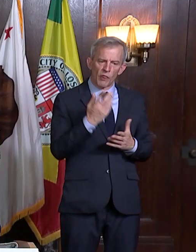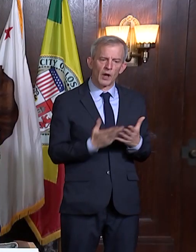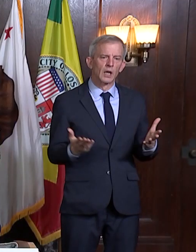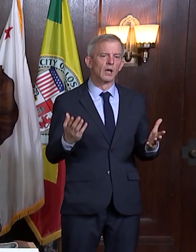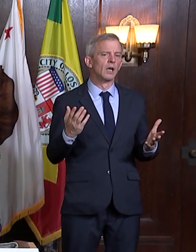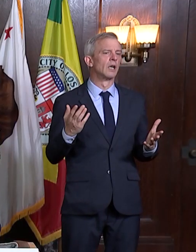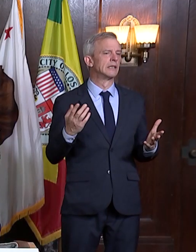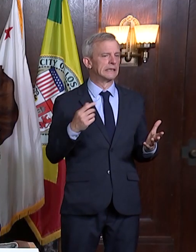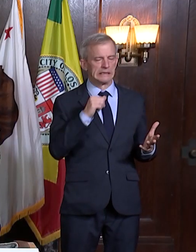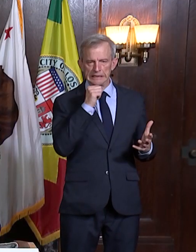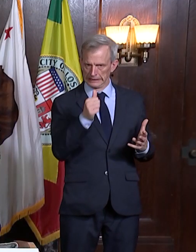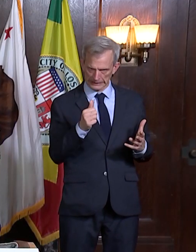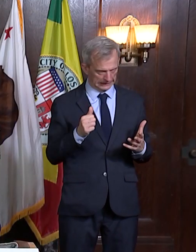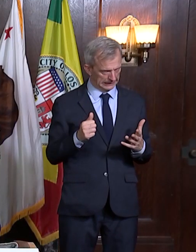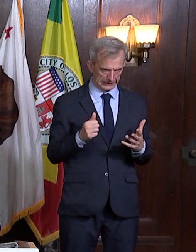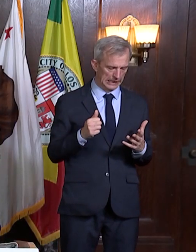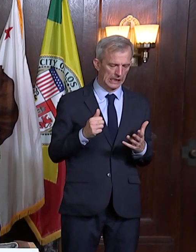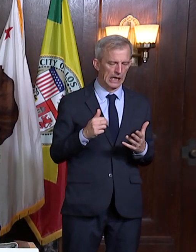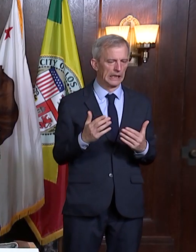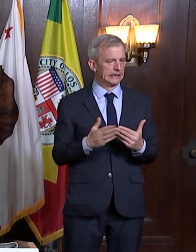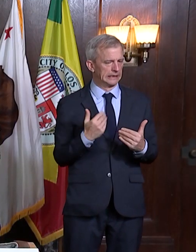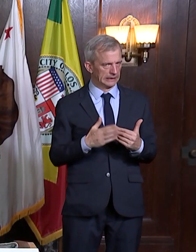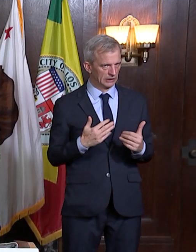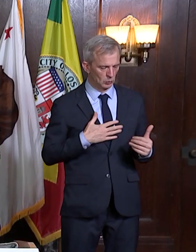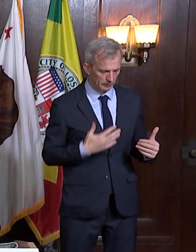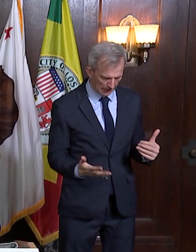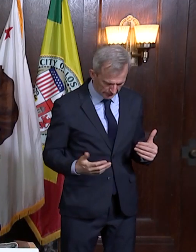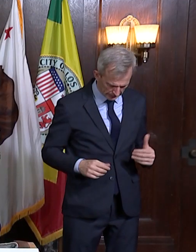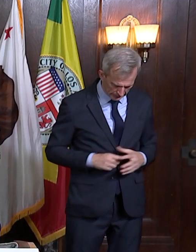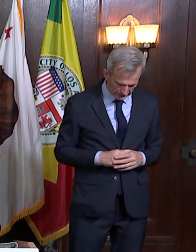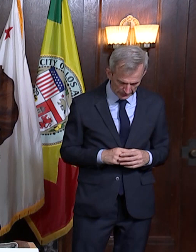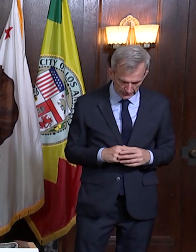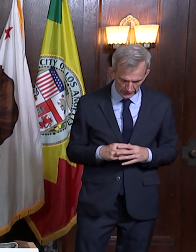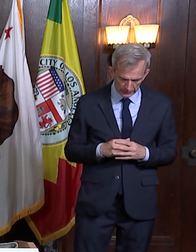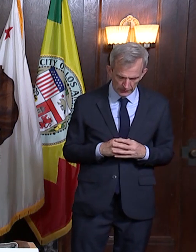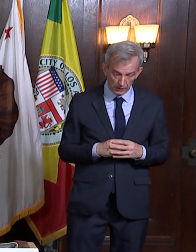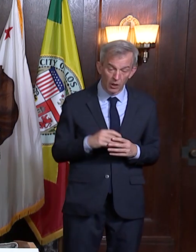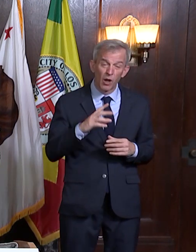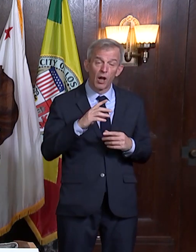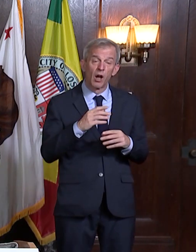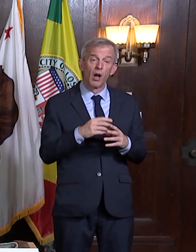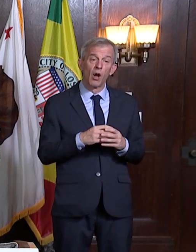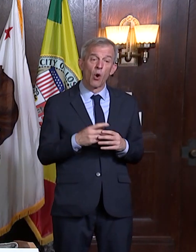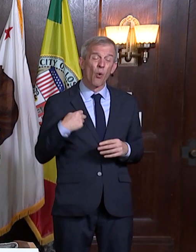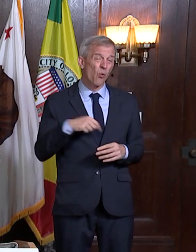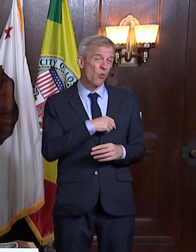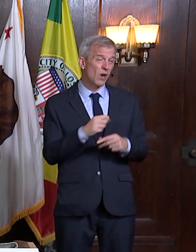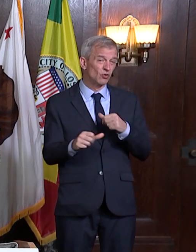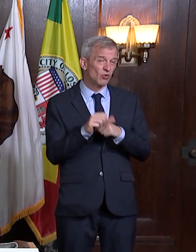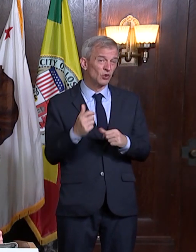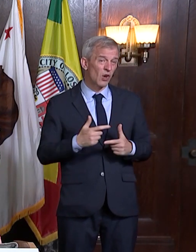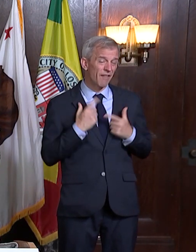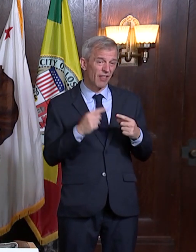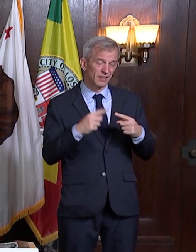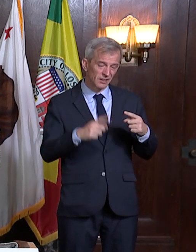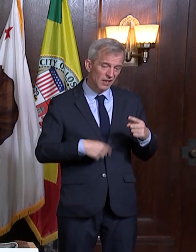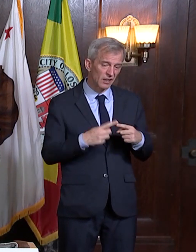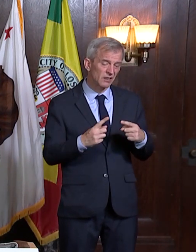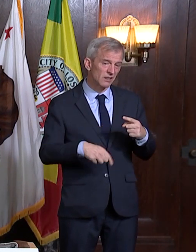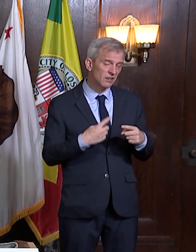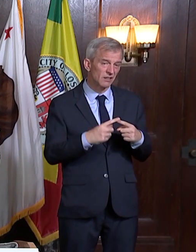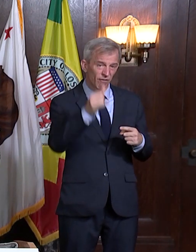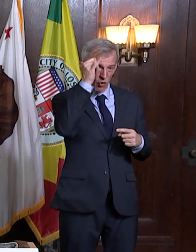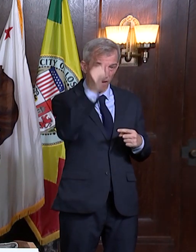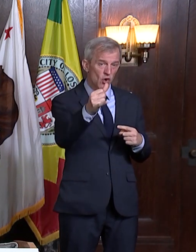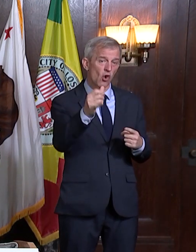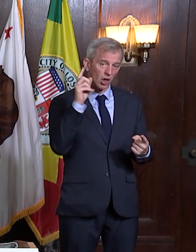acknowledge. Until more of us in Los Angeles are fully vaccinated, we're at risk of living with this cycle forever. And I'm going to talk a